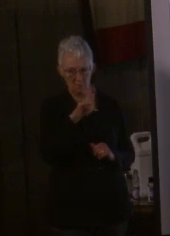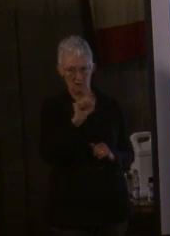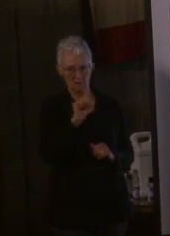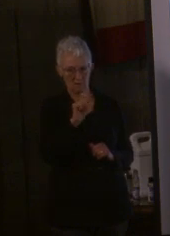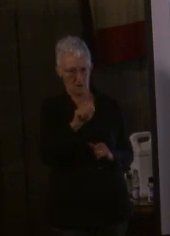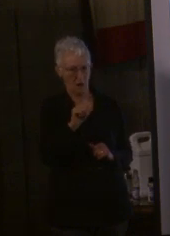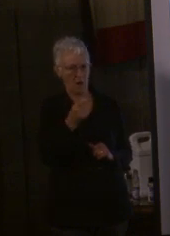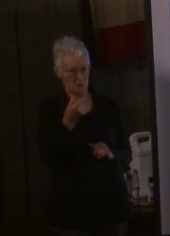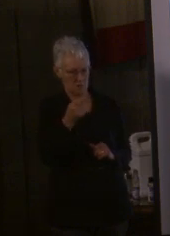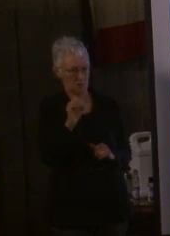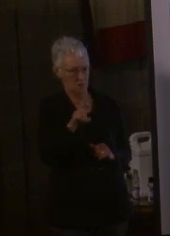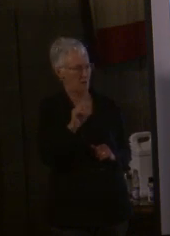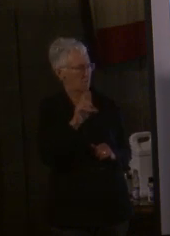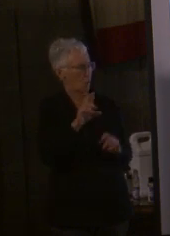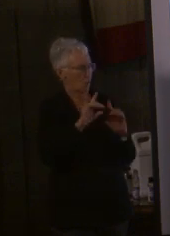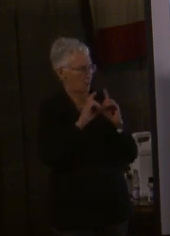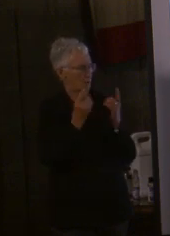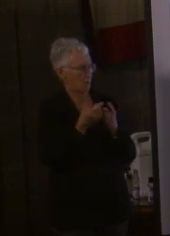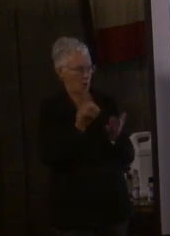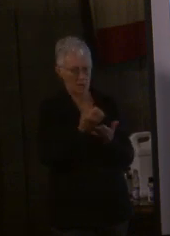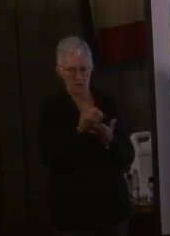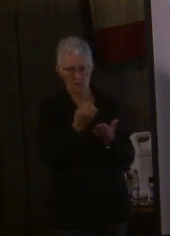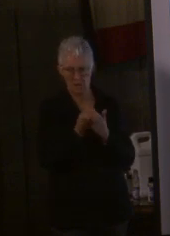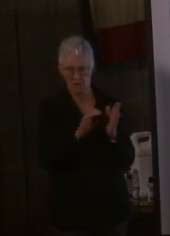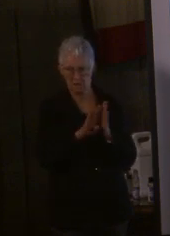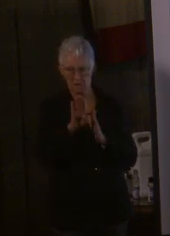or the Department of Economic Development also has it on their website.